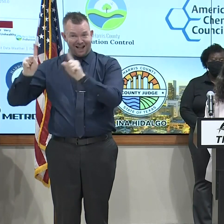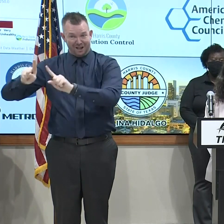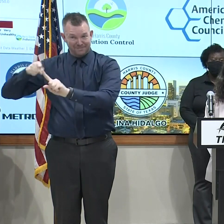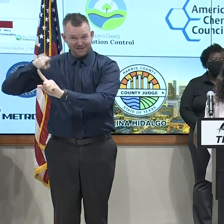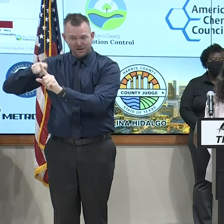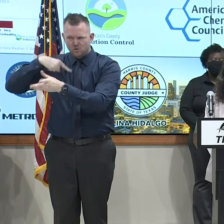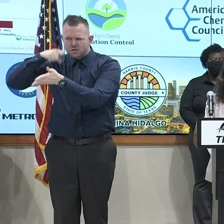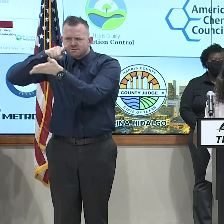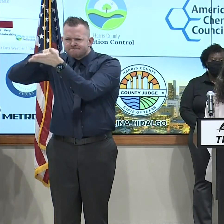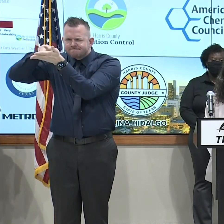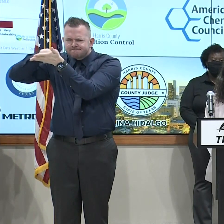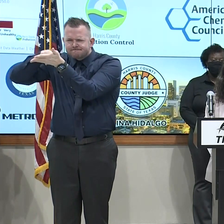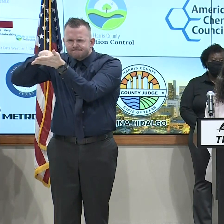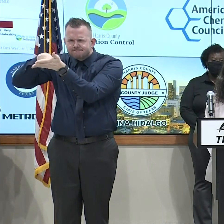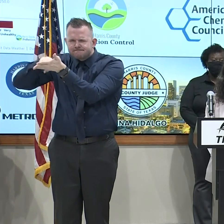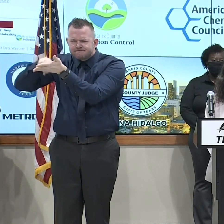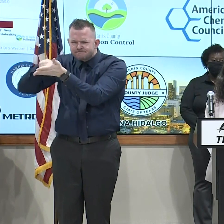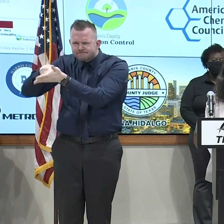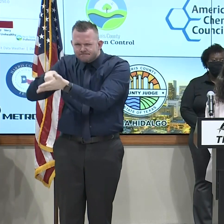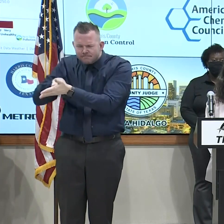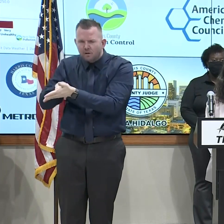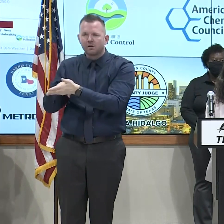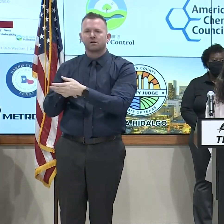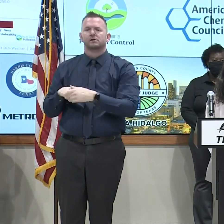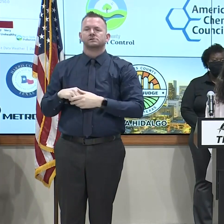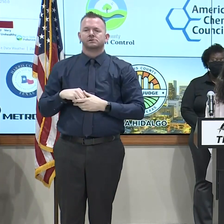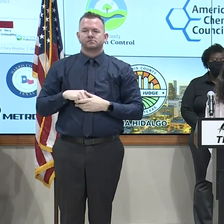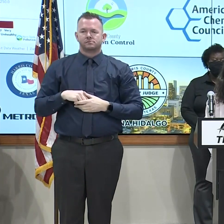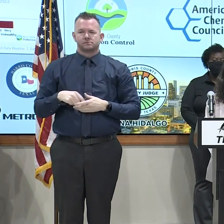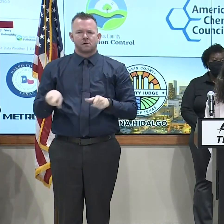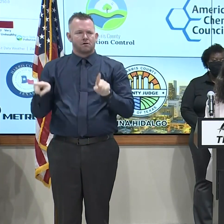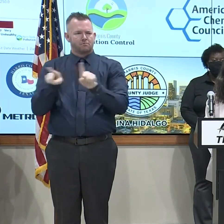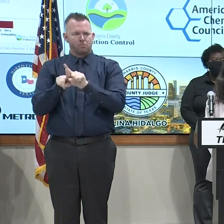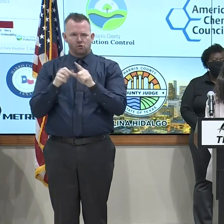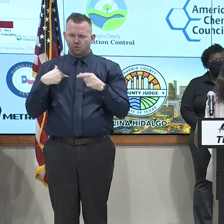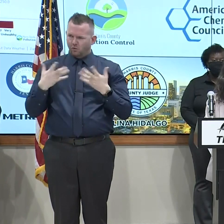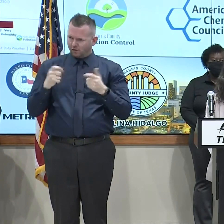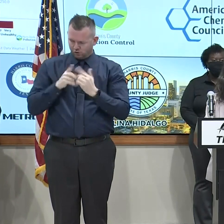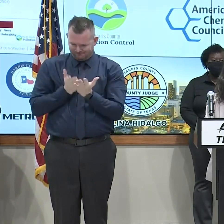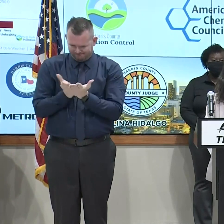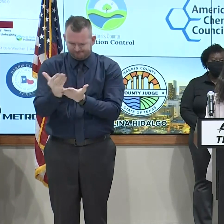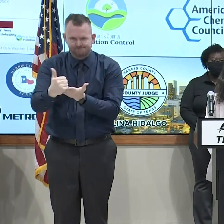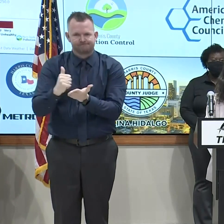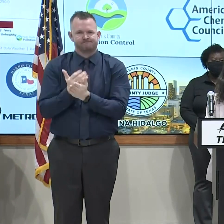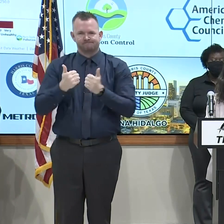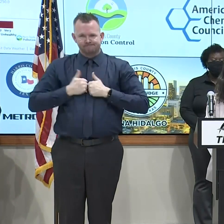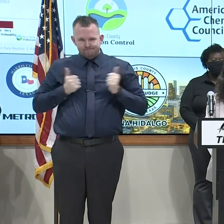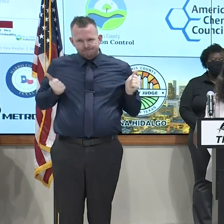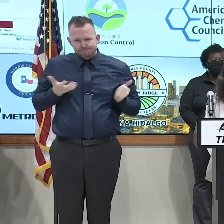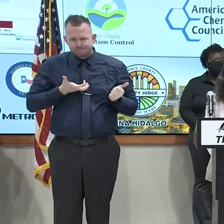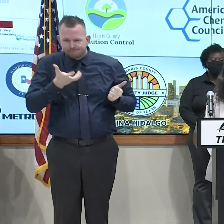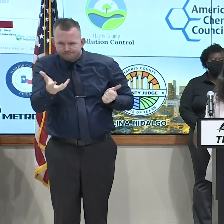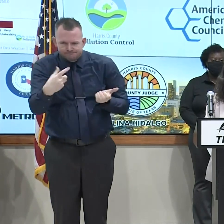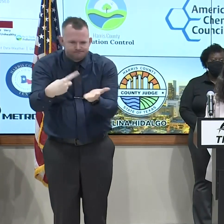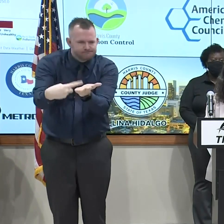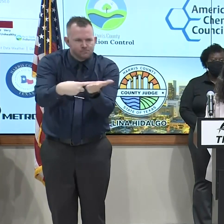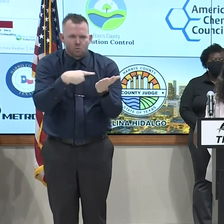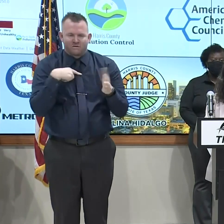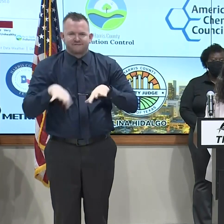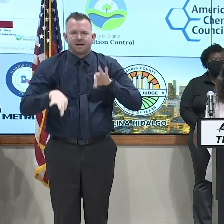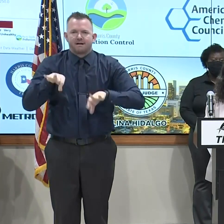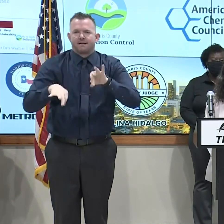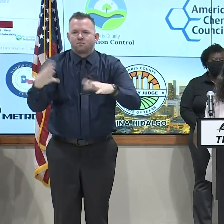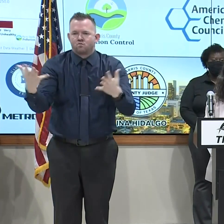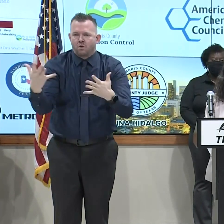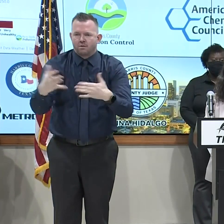which we're making meaningful steps is transparency and disclosure. After the Watson Manufacturing and Grinding